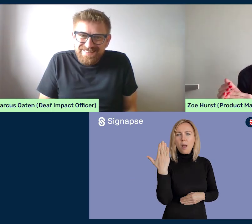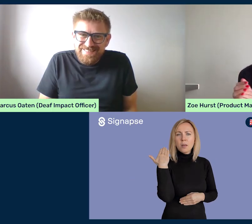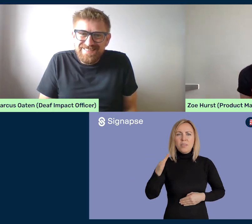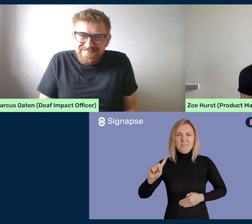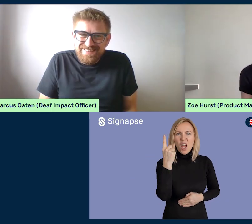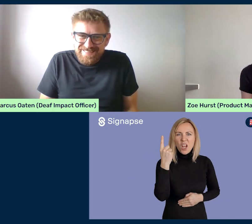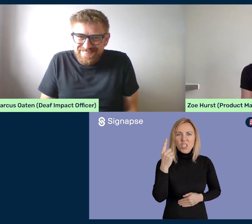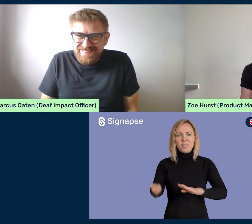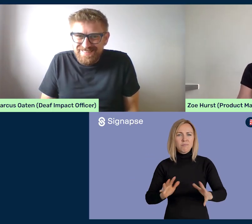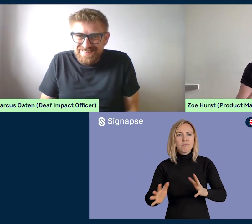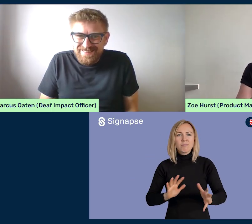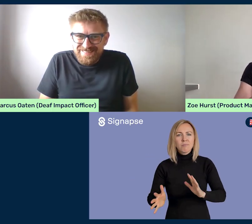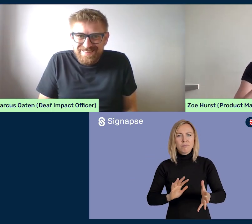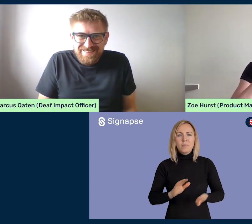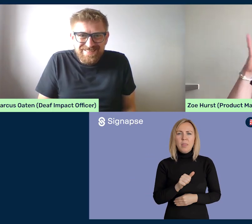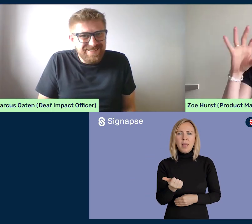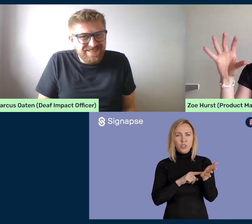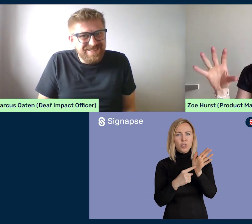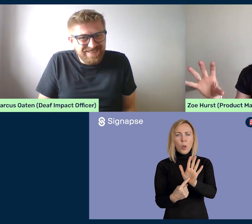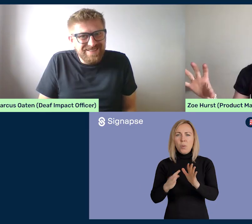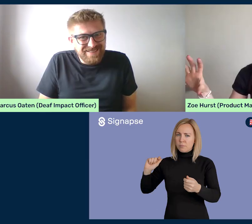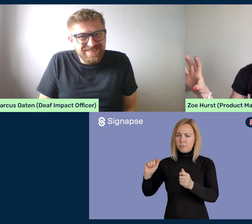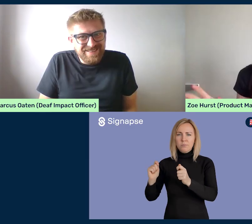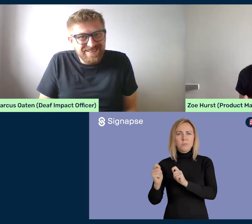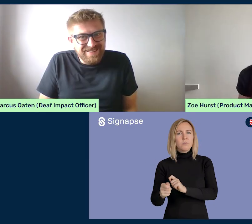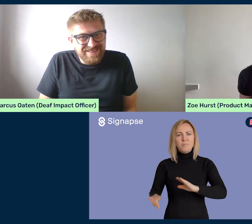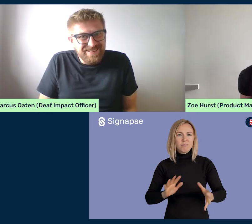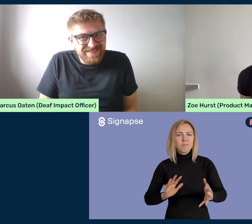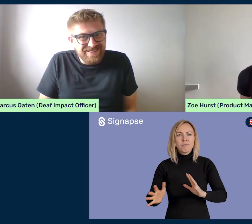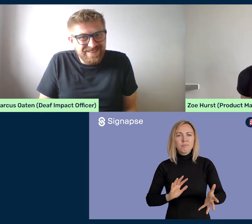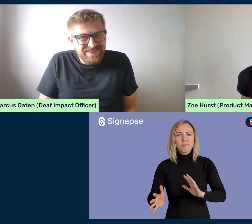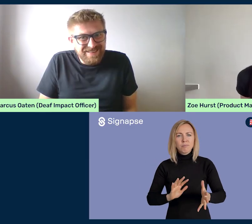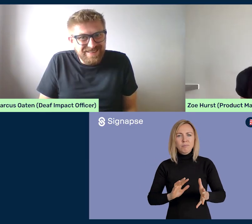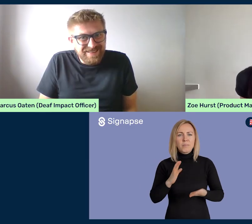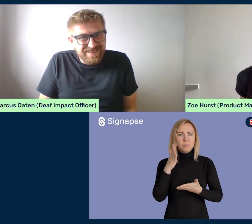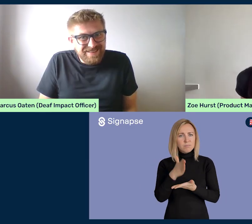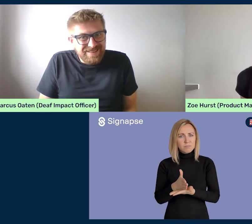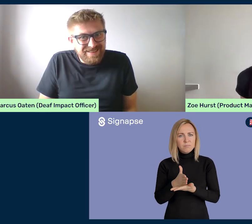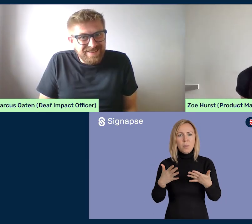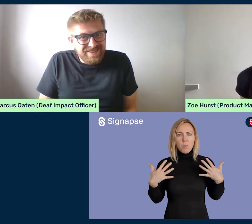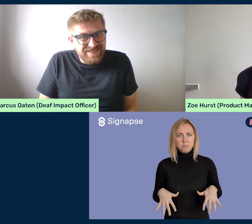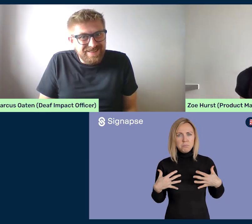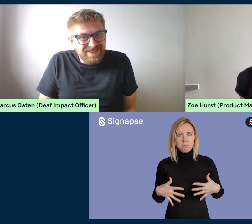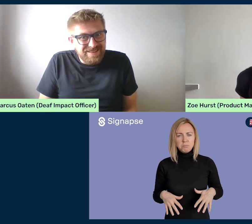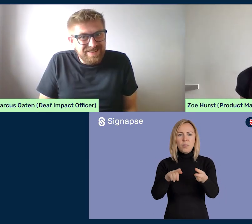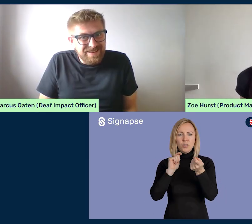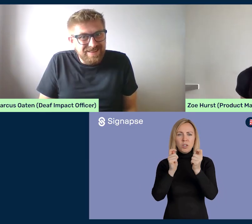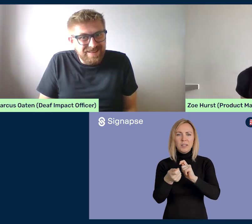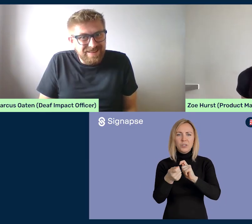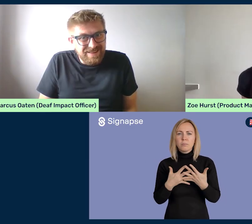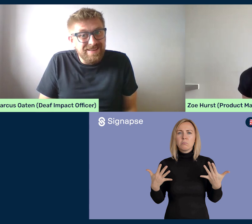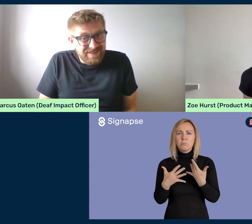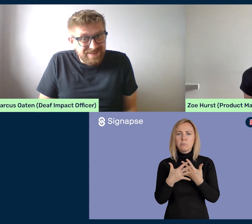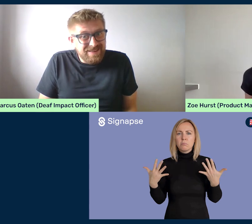to kind of show like be like a human, like a different thing of the evolution because it's changed so much.